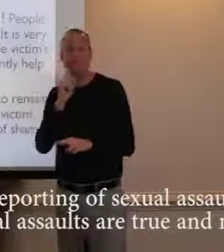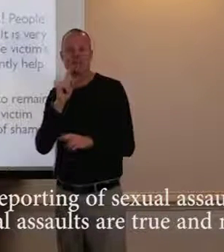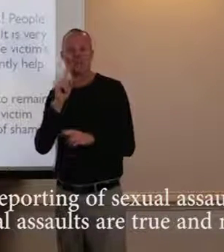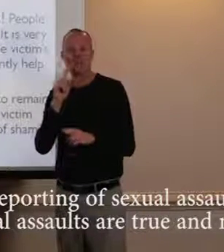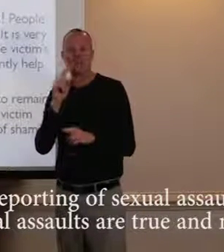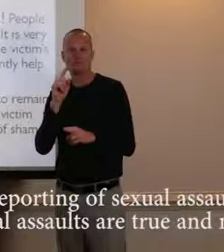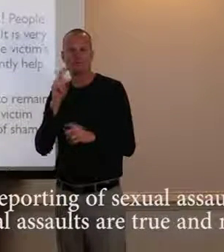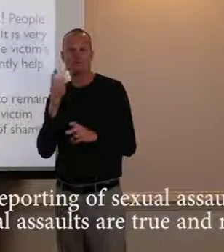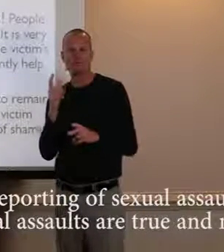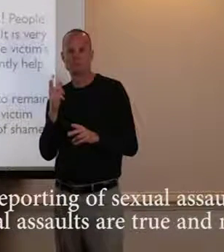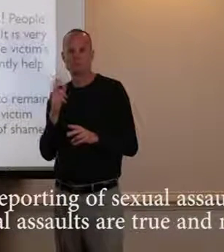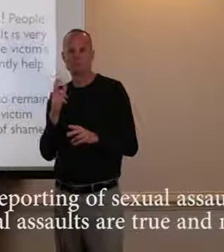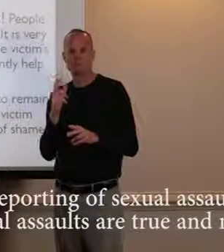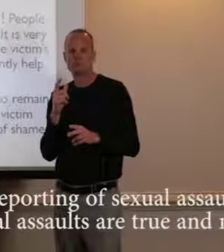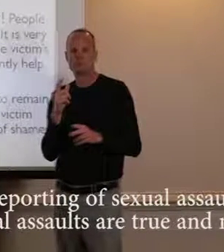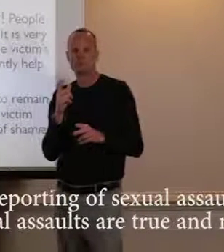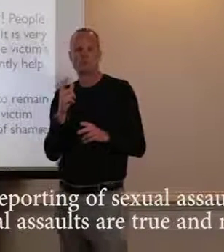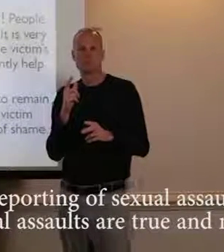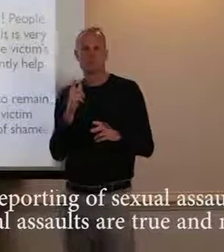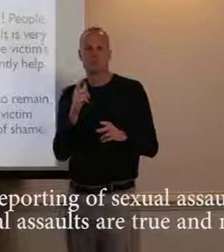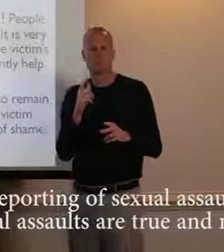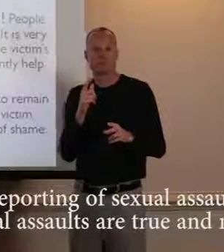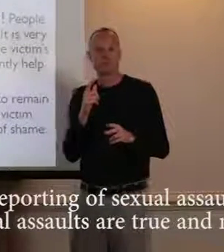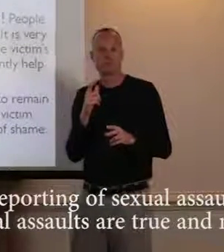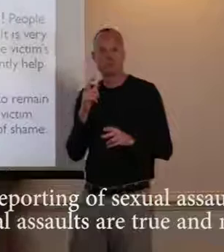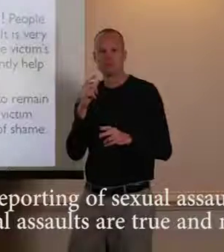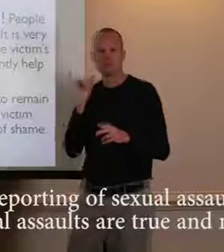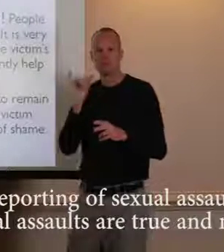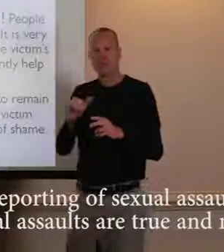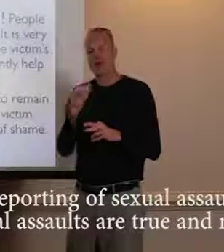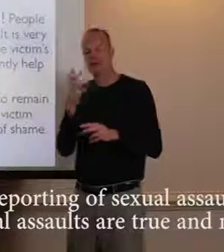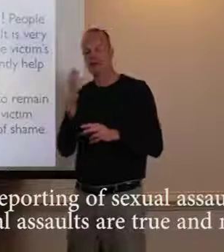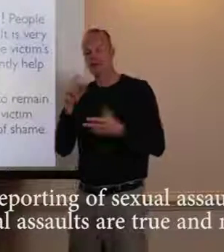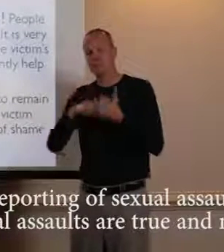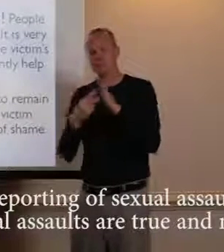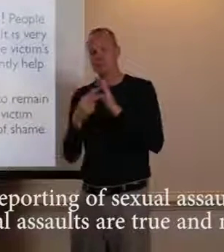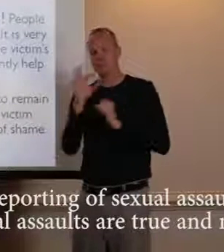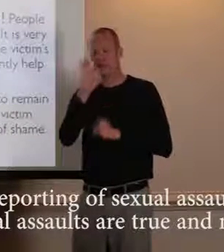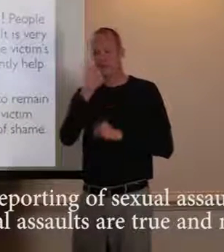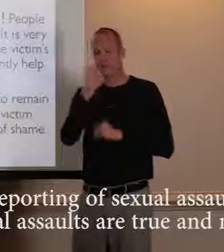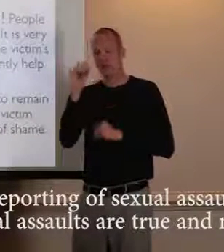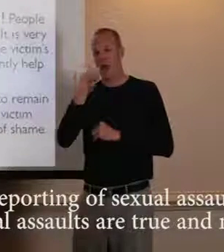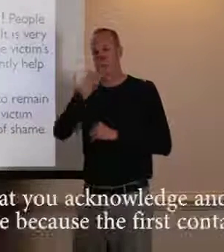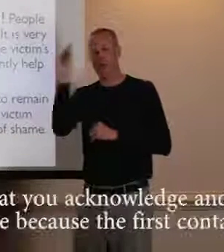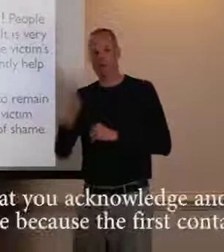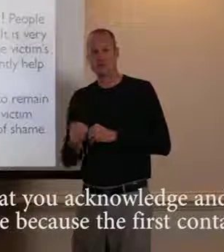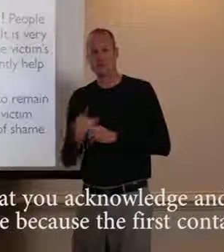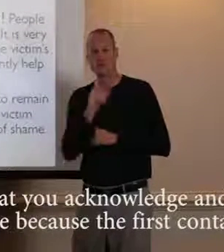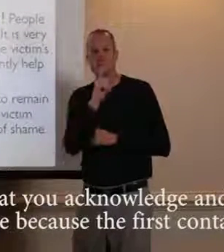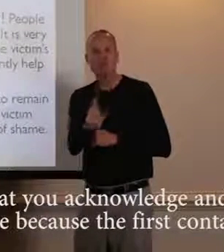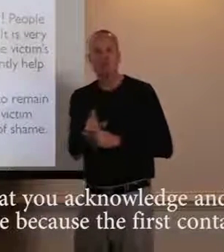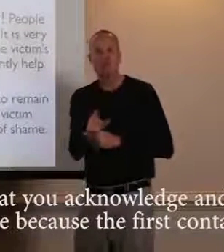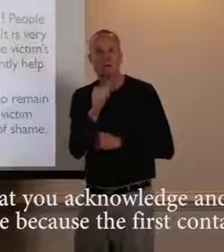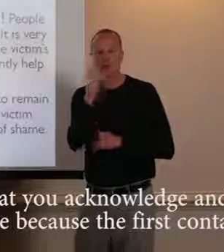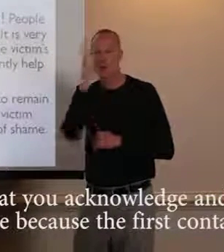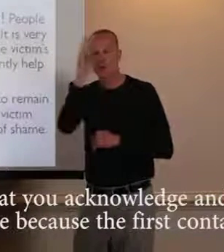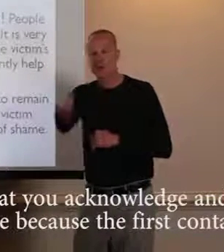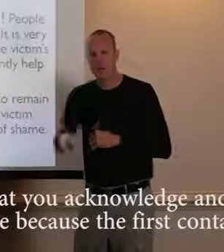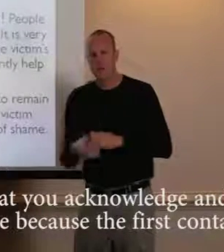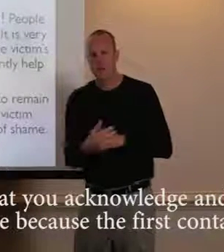about at least 90% of sexual assaults are true and not made up. So it's important that you